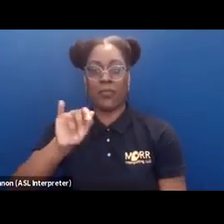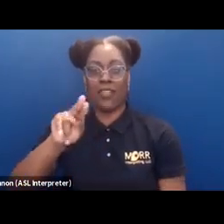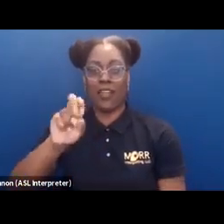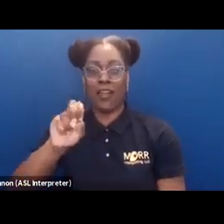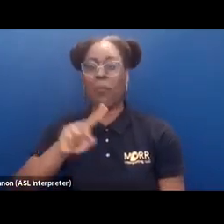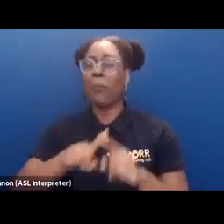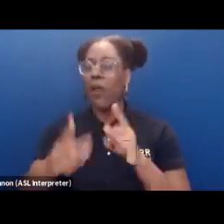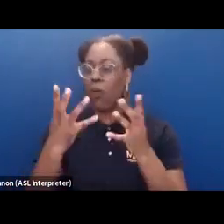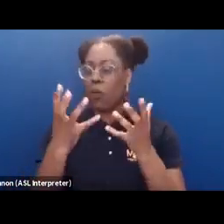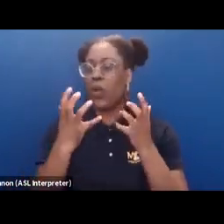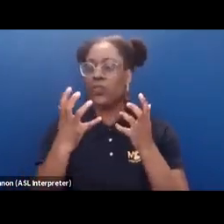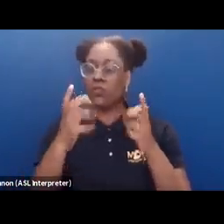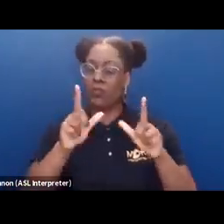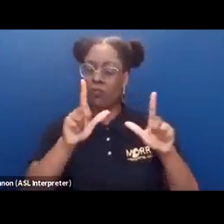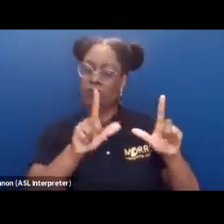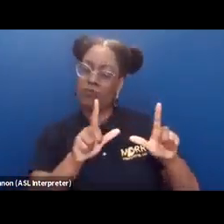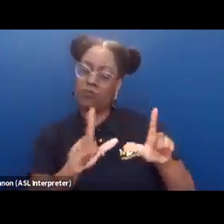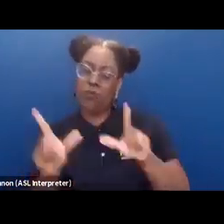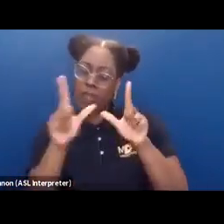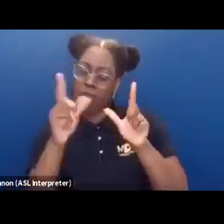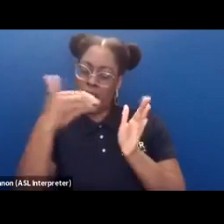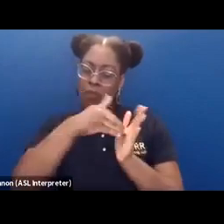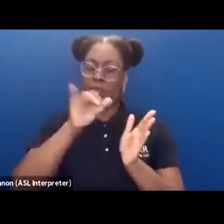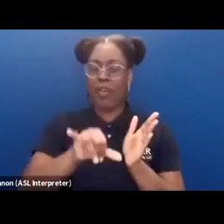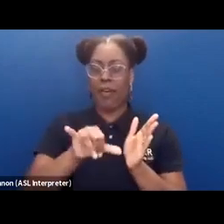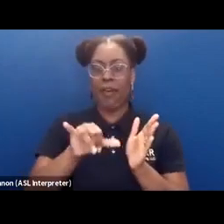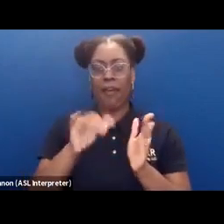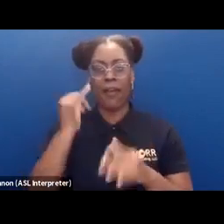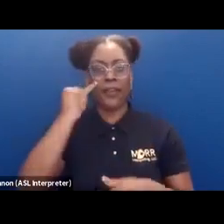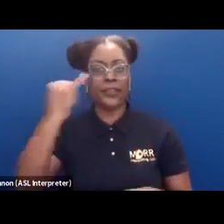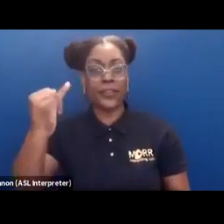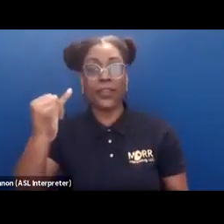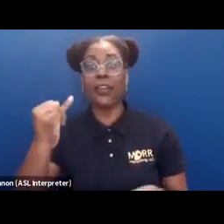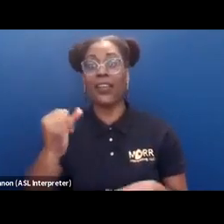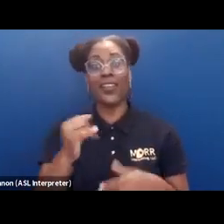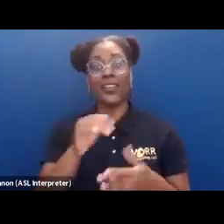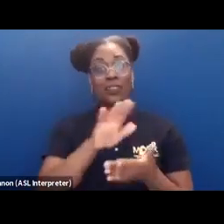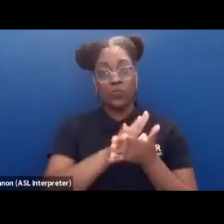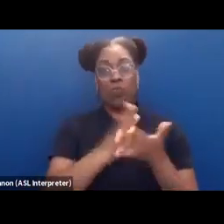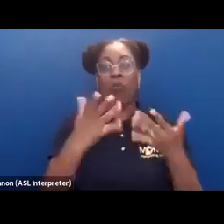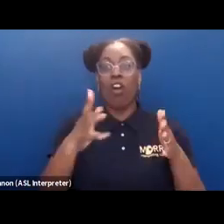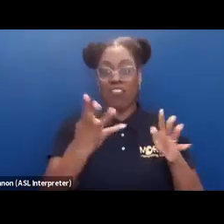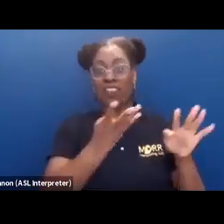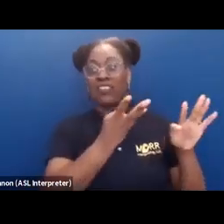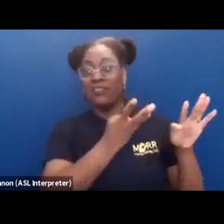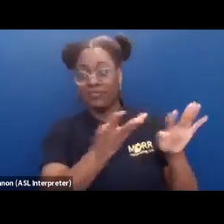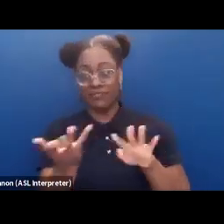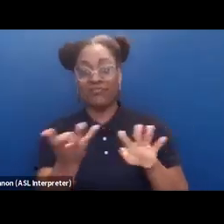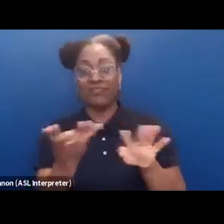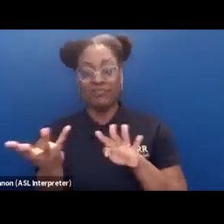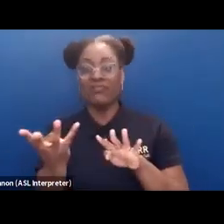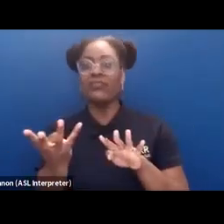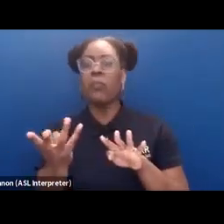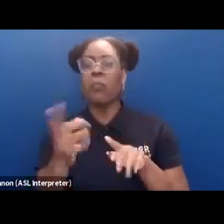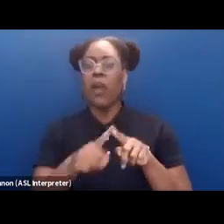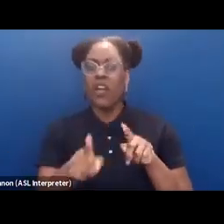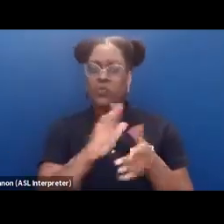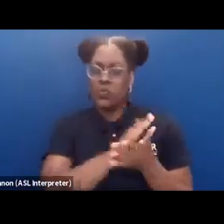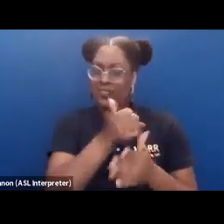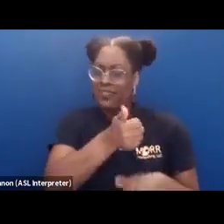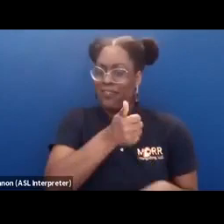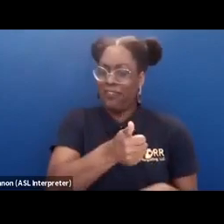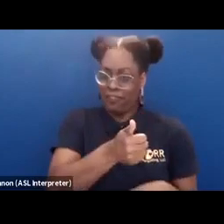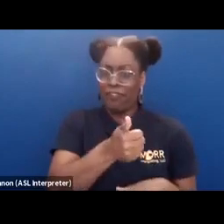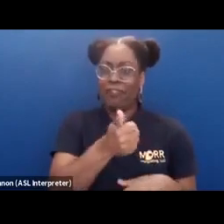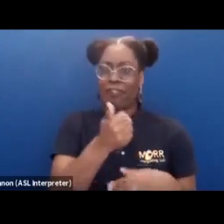And so I see that some of these children are moved along to different kinds or different levels of incarcerated